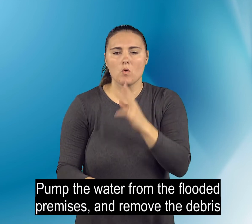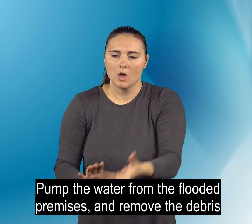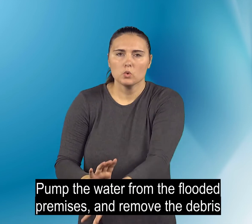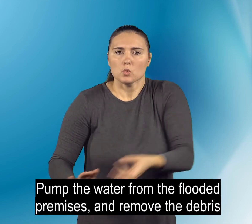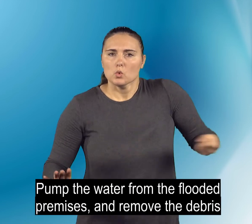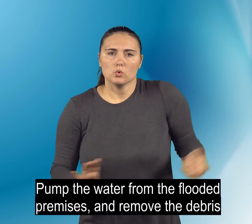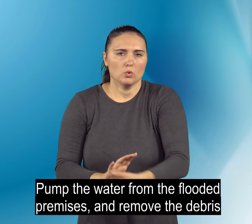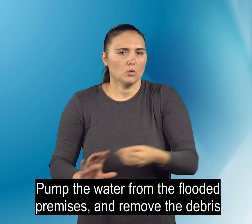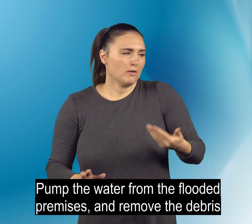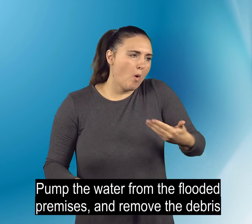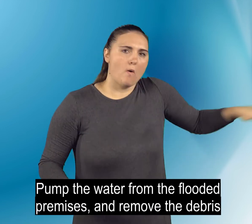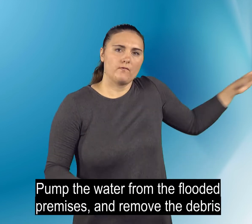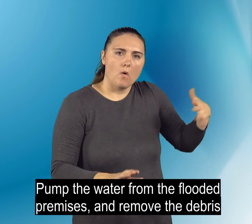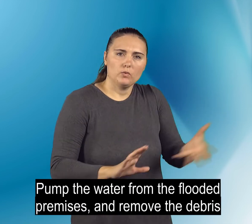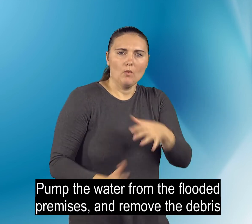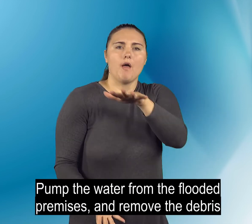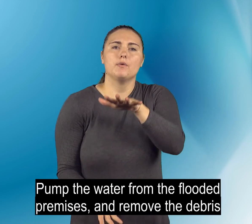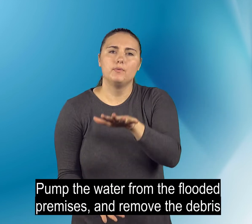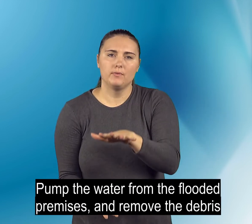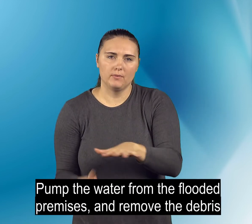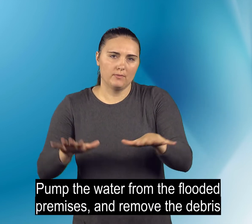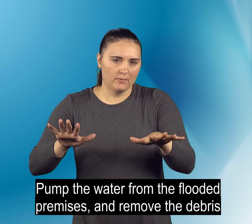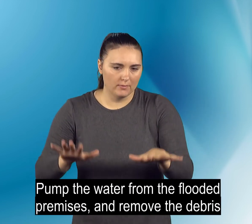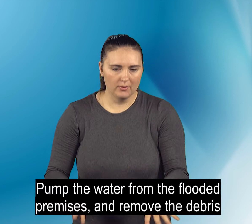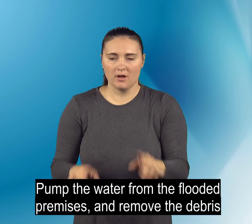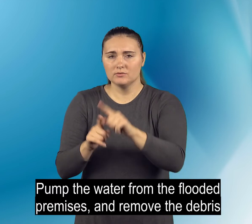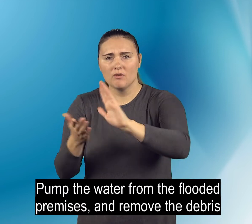flooded premises and remove the debris and flooded equipment.